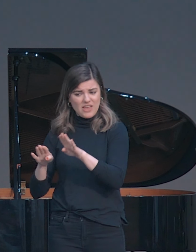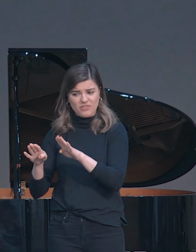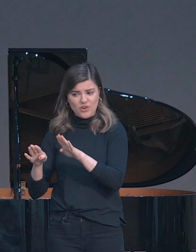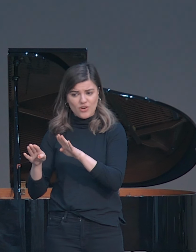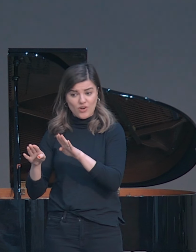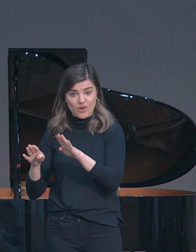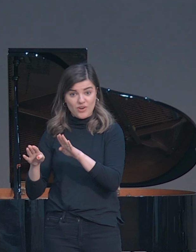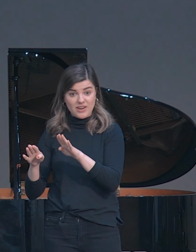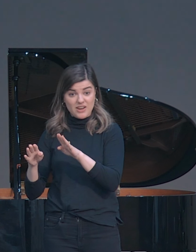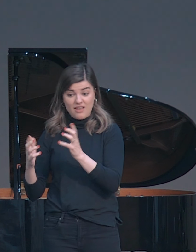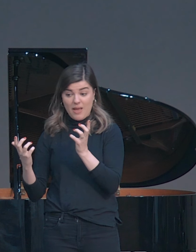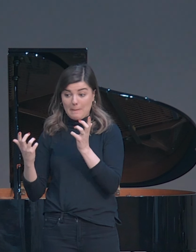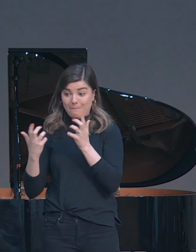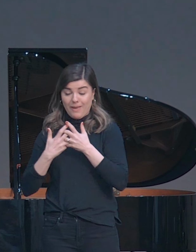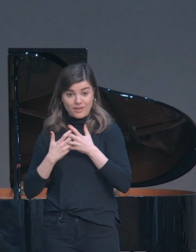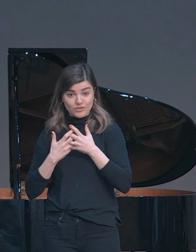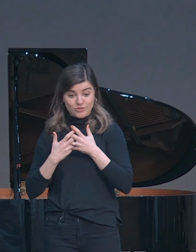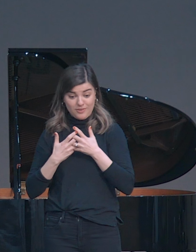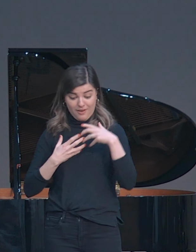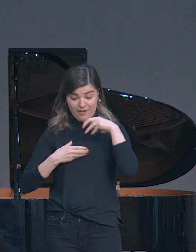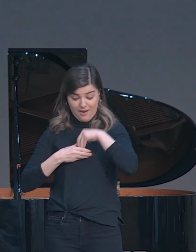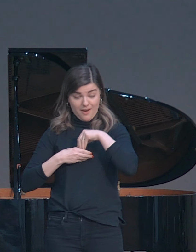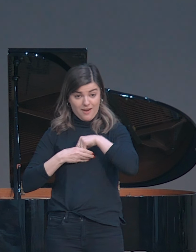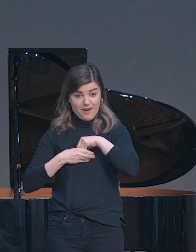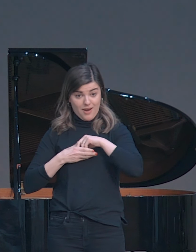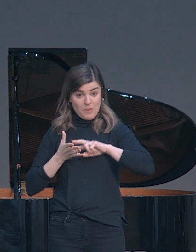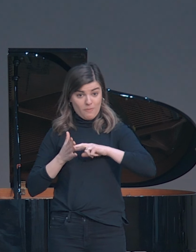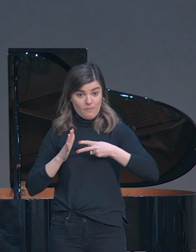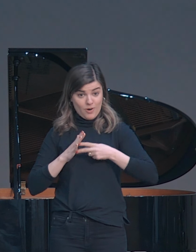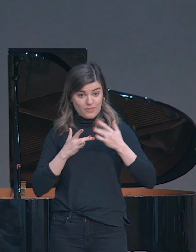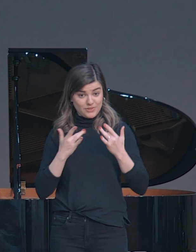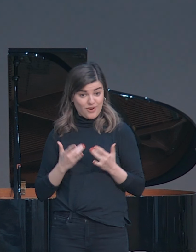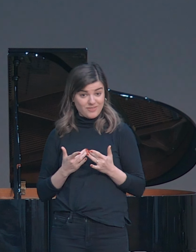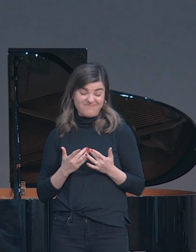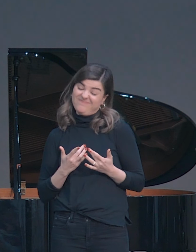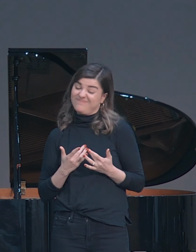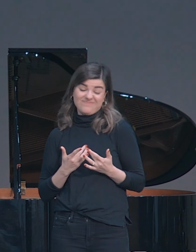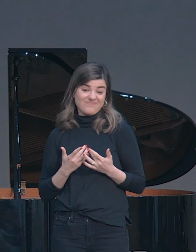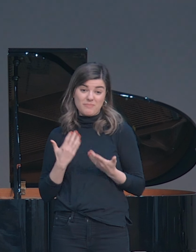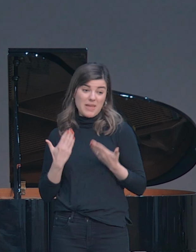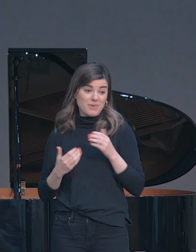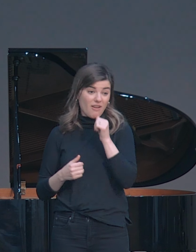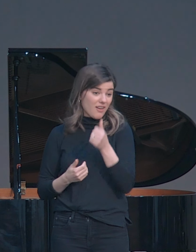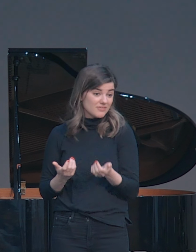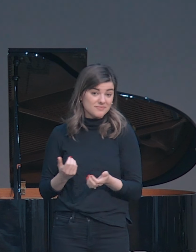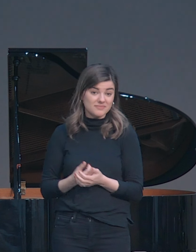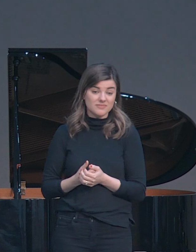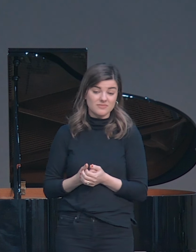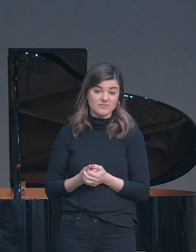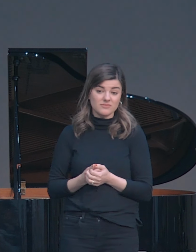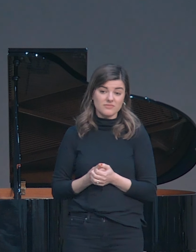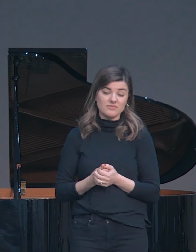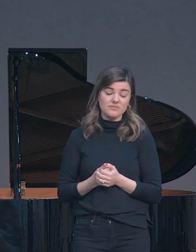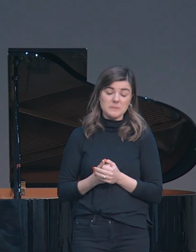accurately reflect the motive of the heart. And so at the end of the day,